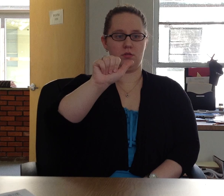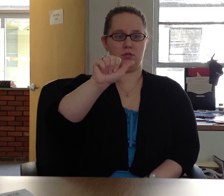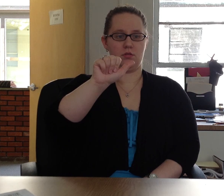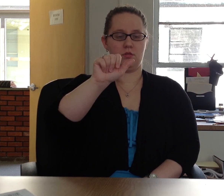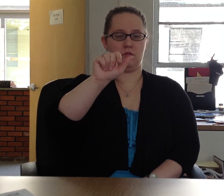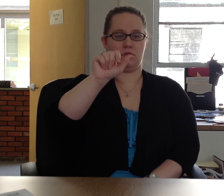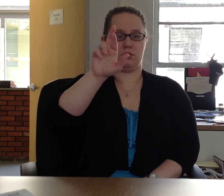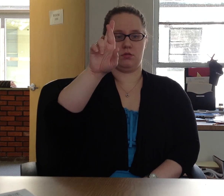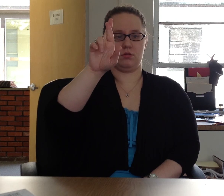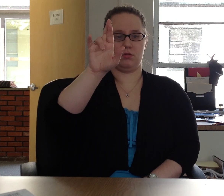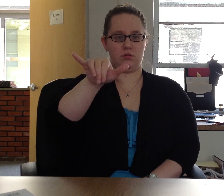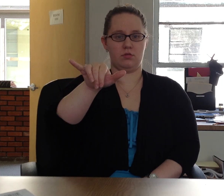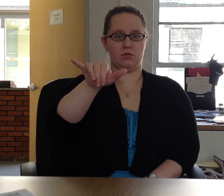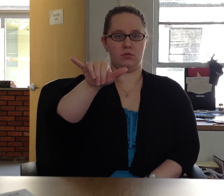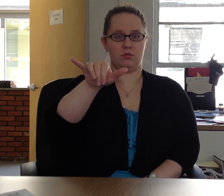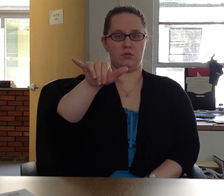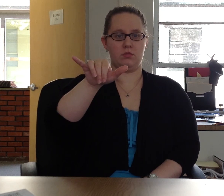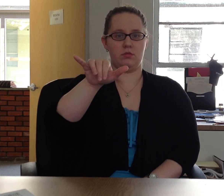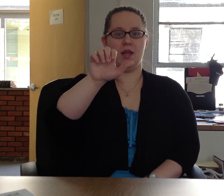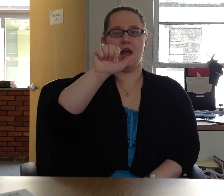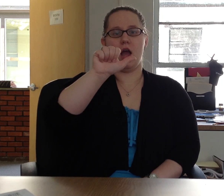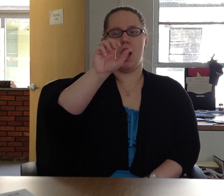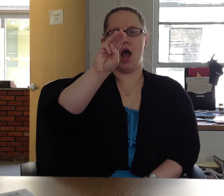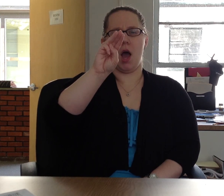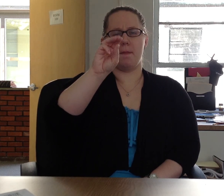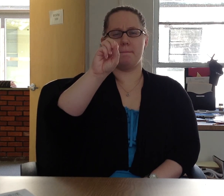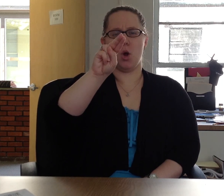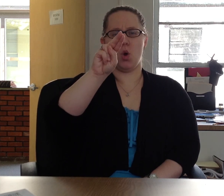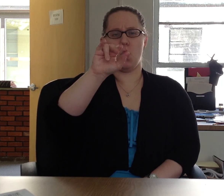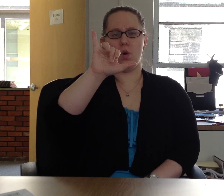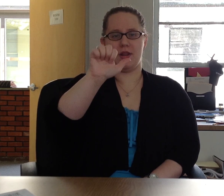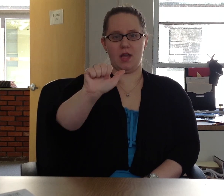QUATERNARY, ammonia compounds.